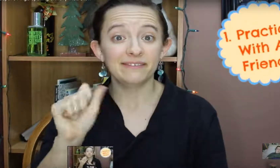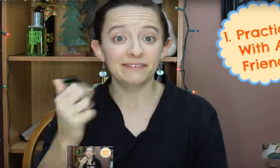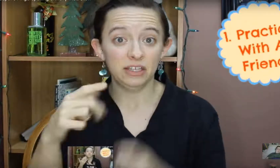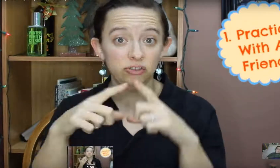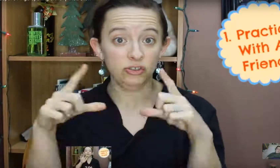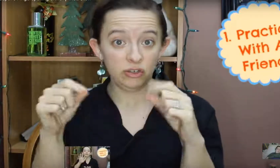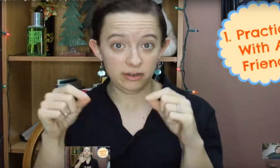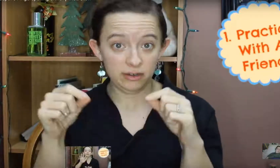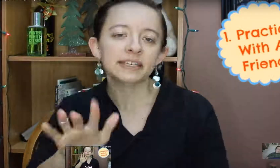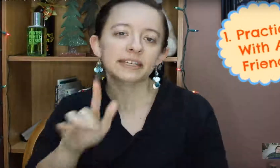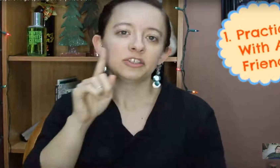Or maybe